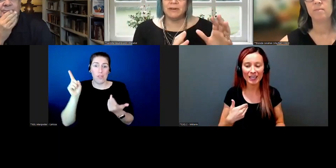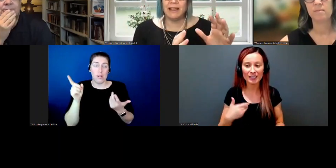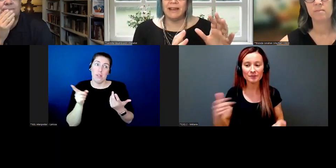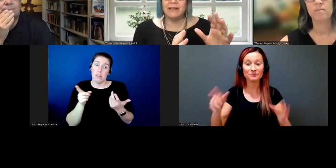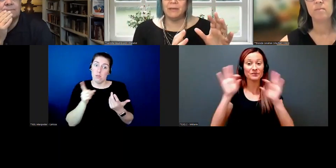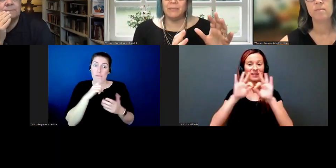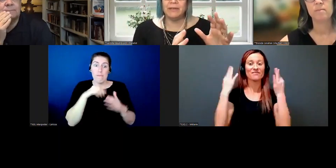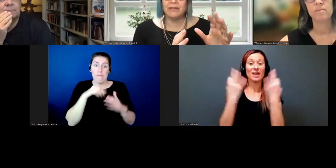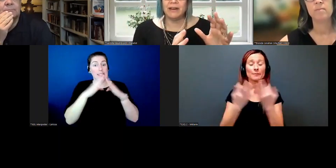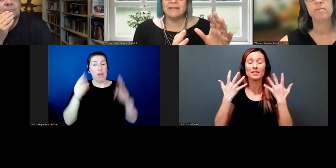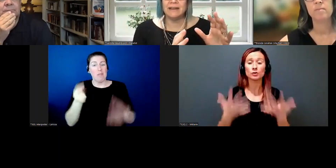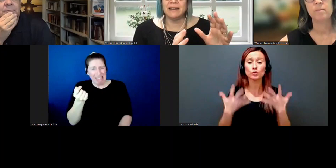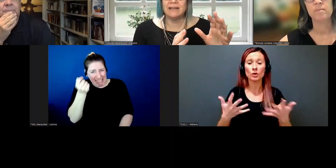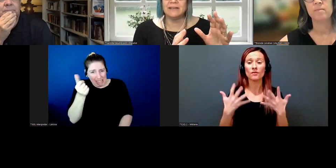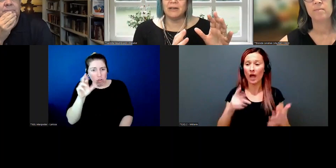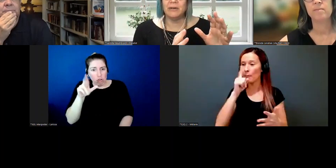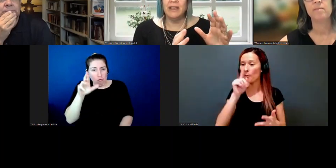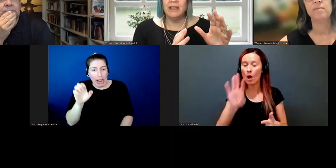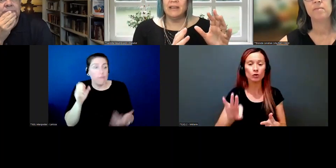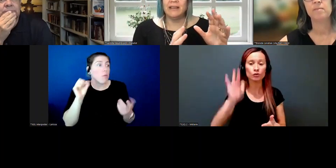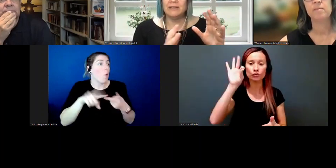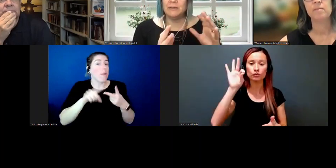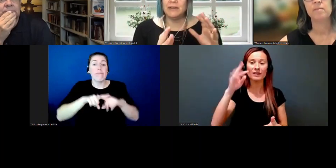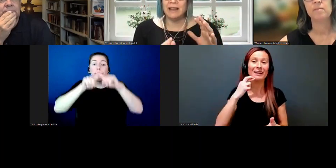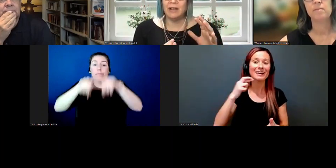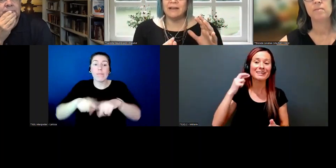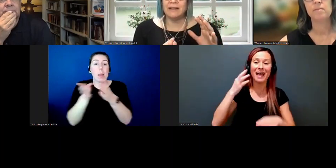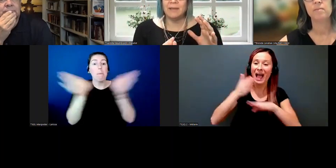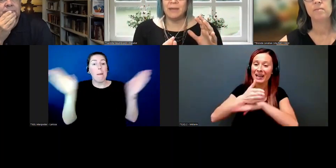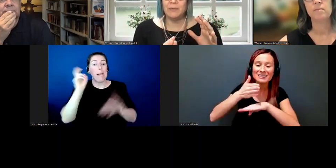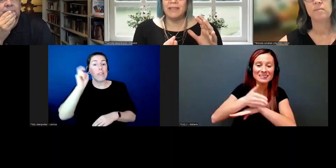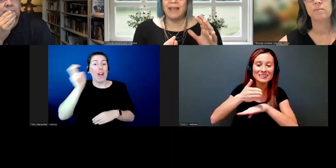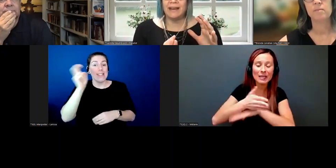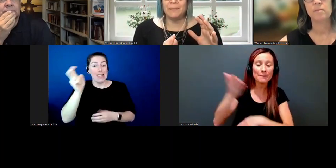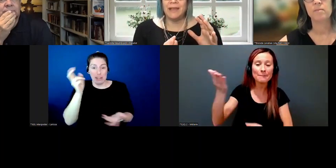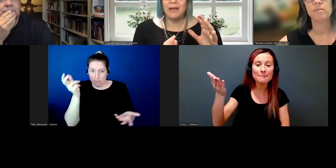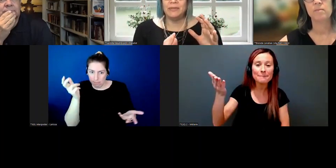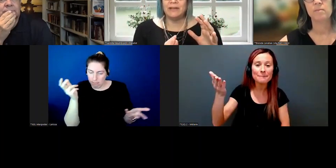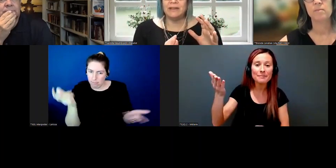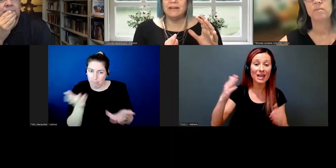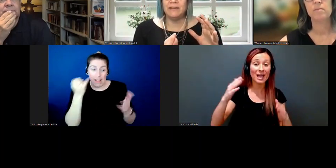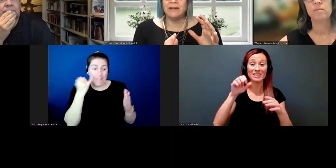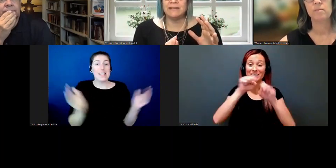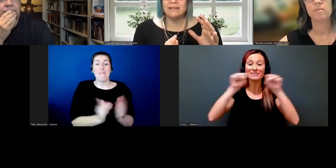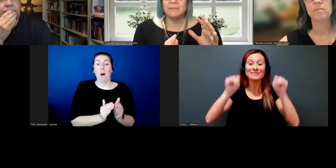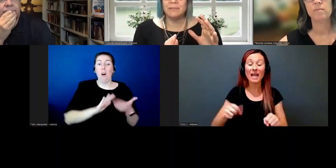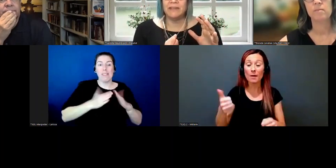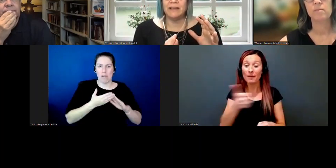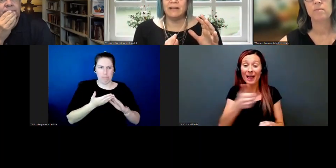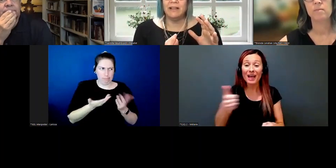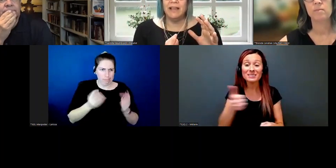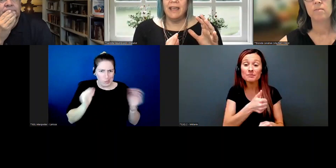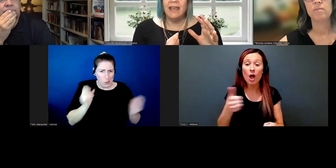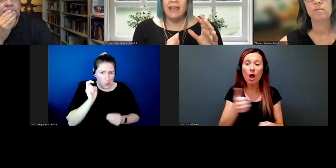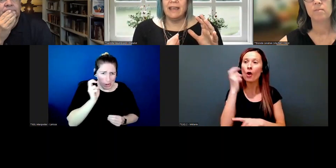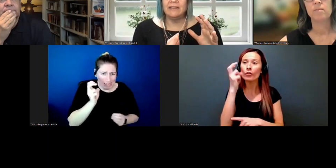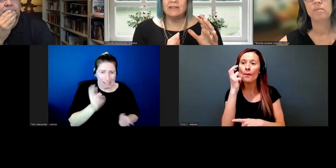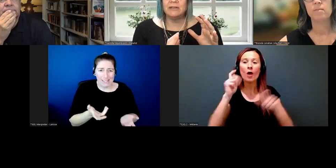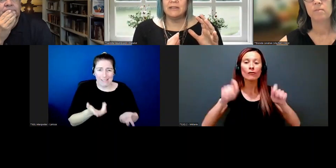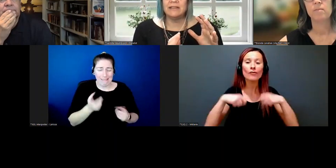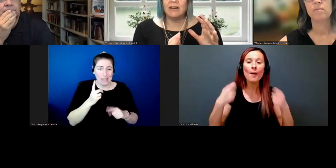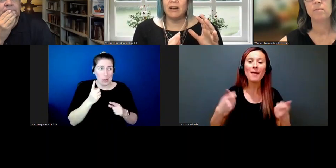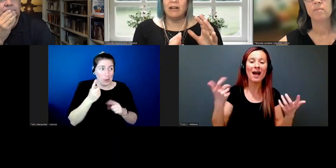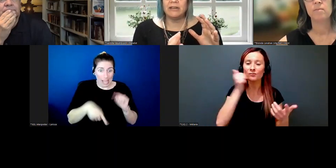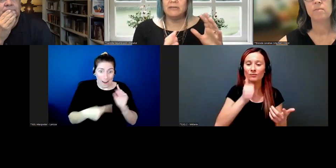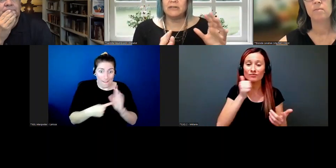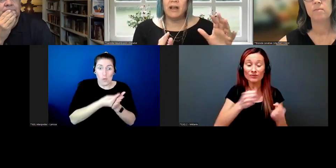you're reliant on public transit. And so because you cannot come up with that amount that you need for an accessible vehicle. And so